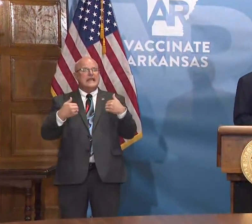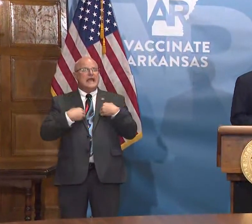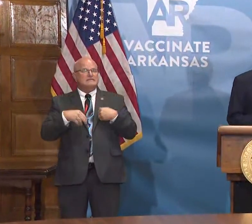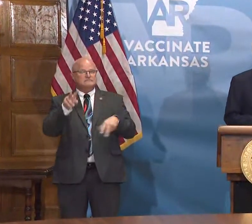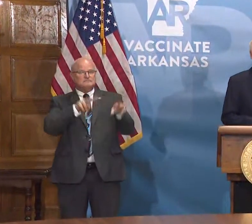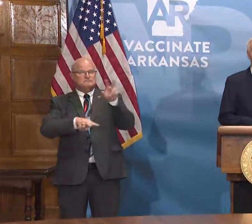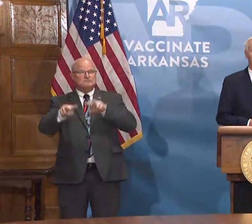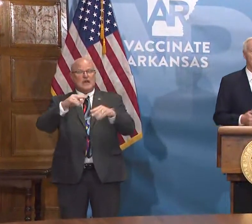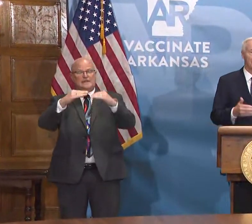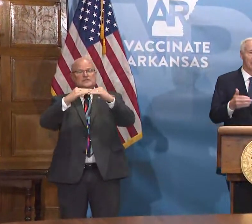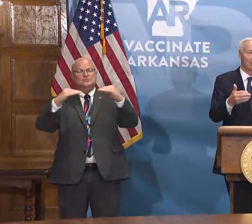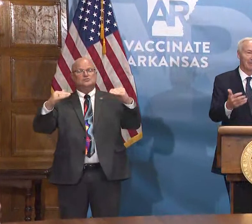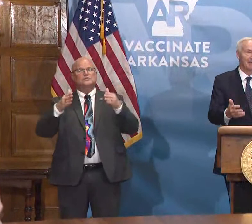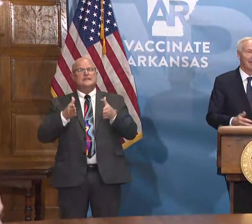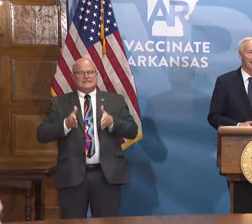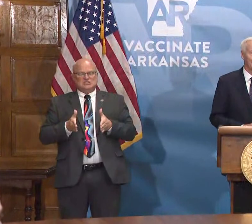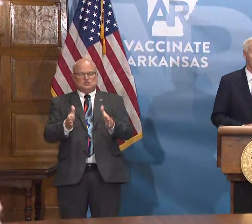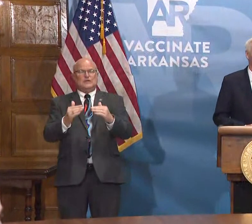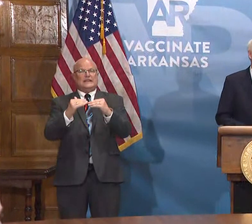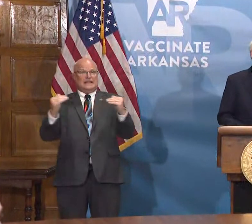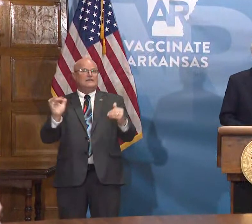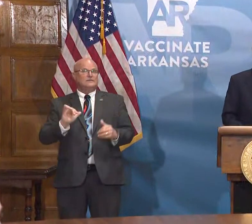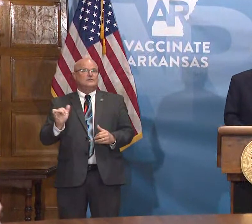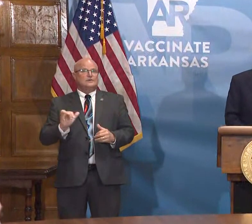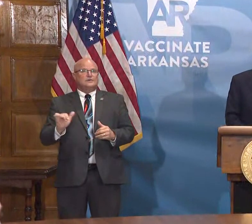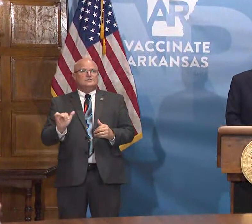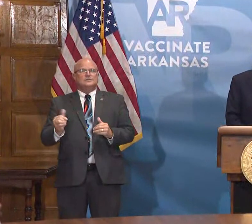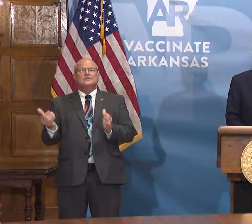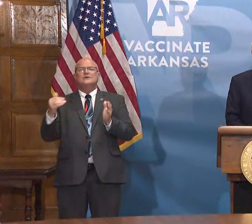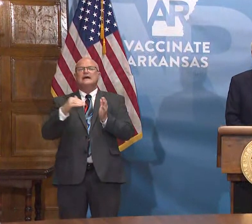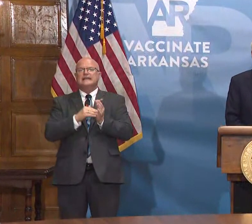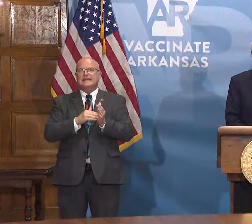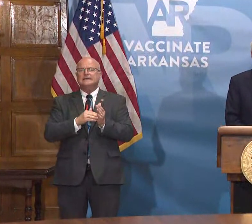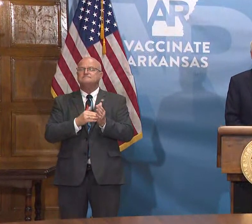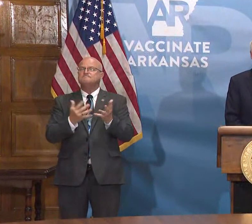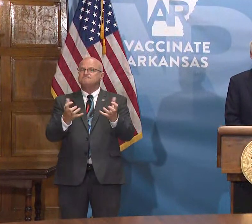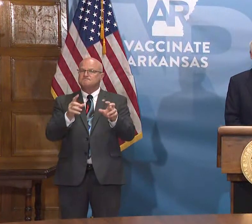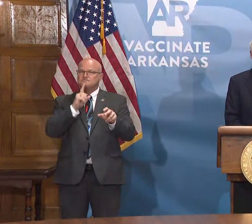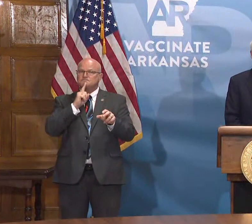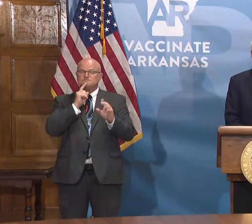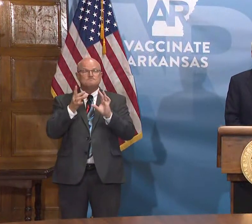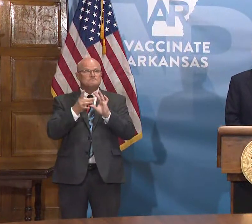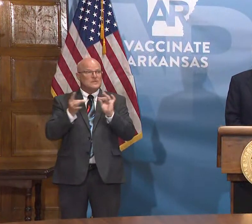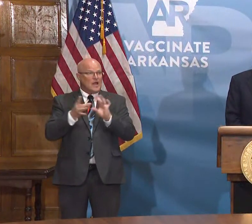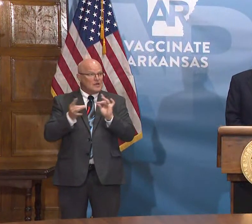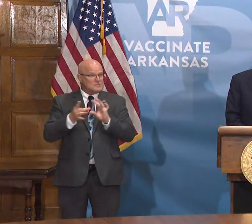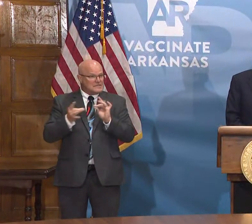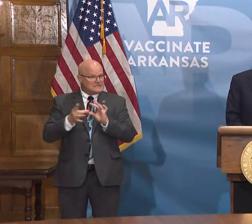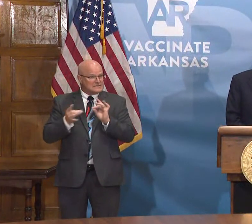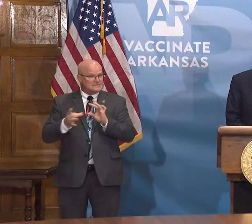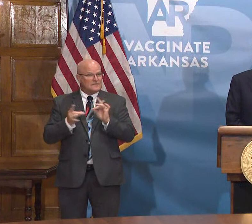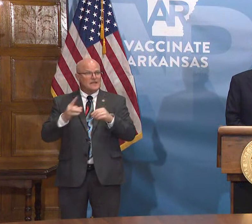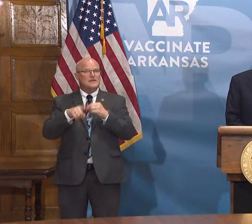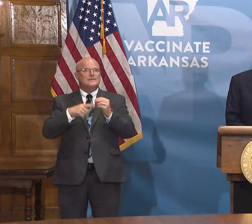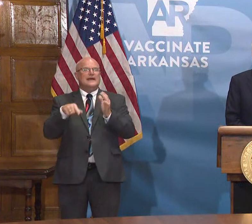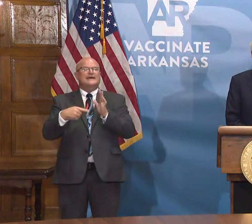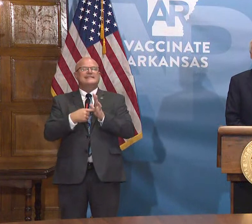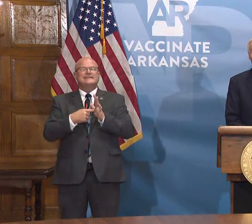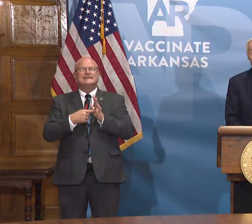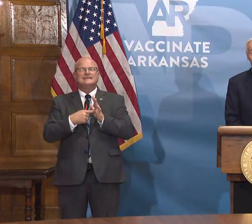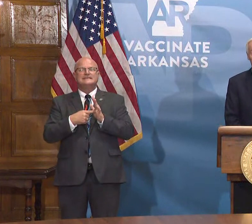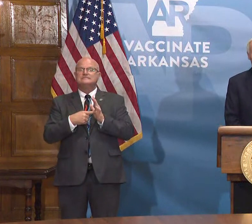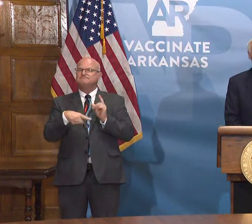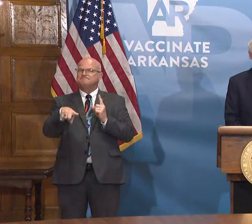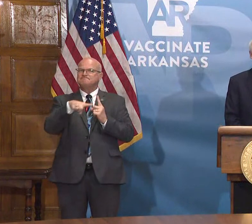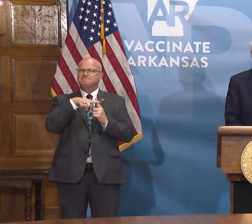at the street level, and so we again invite everyone to make their comments on this. We've had a lot